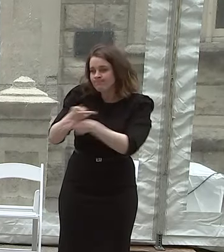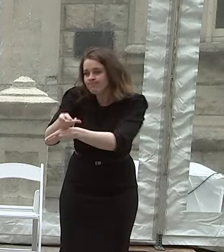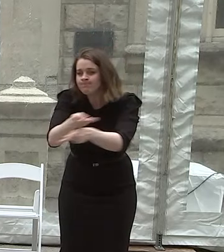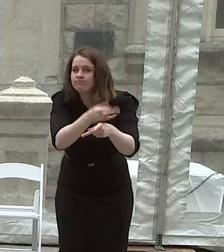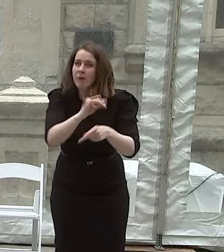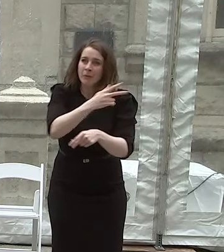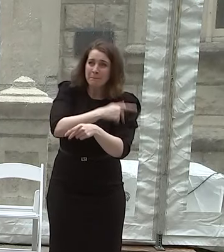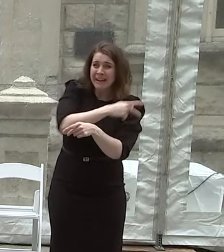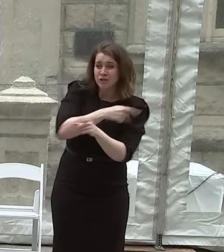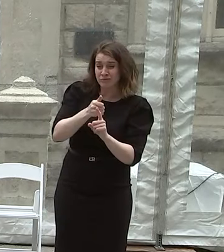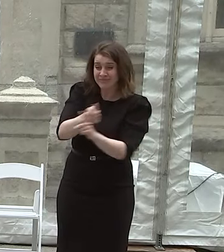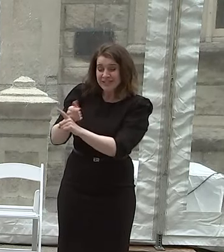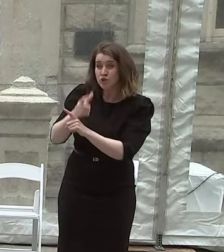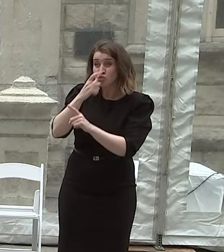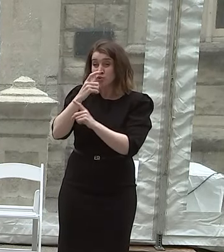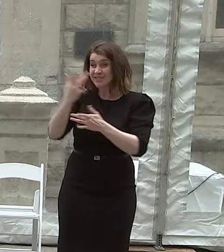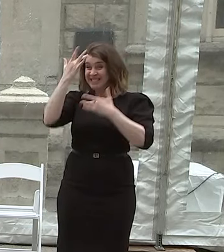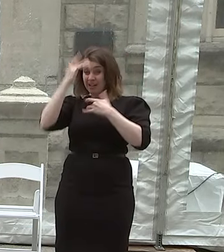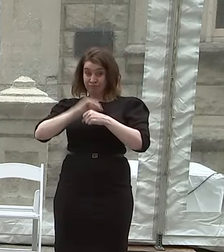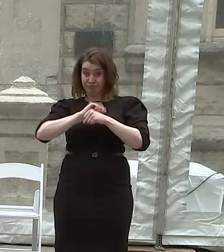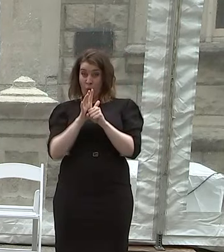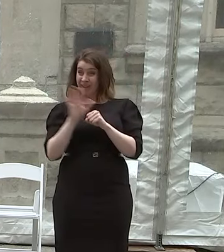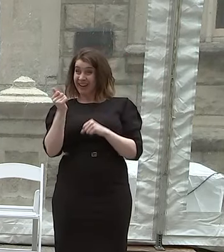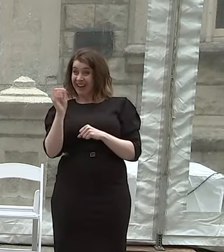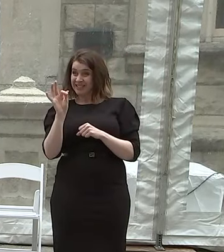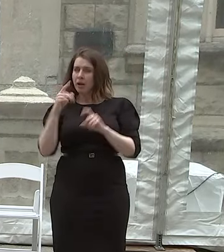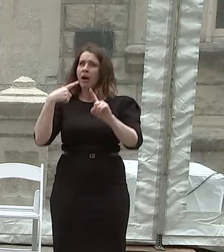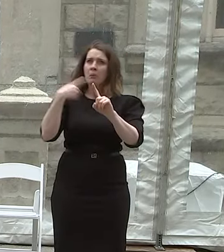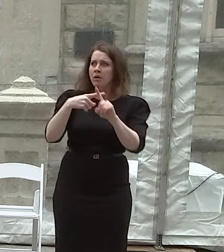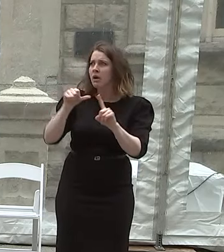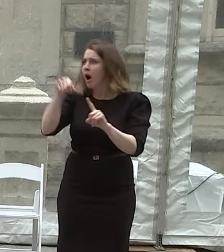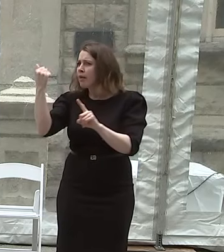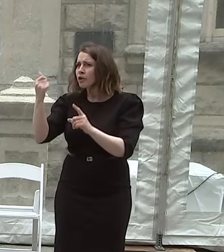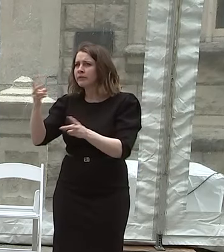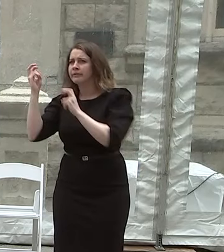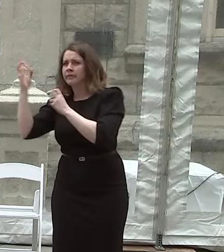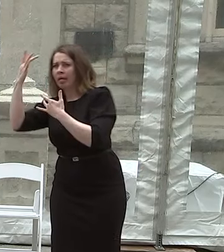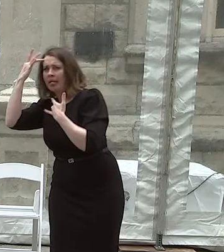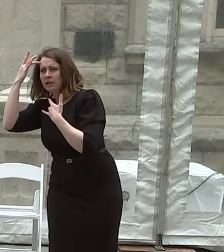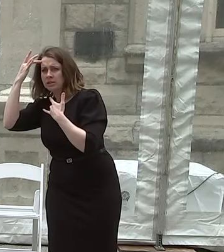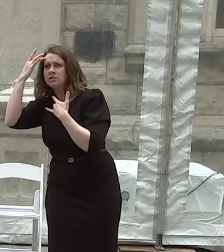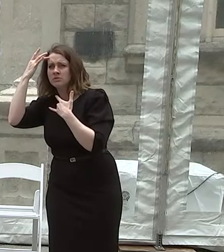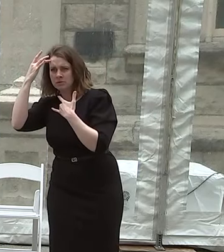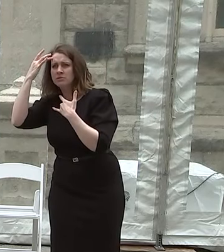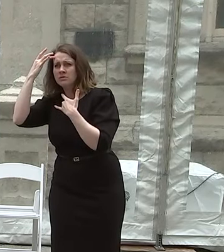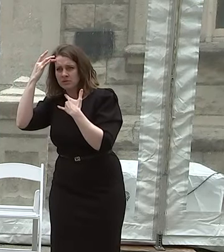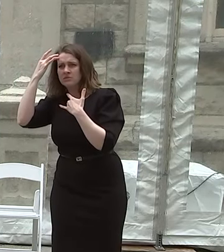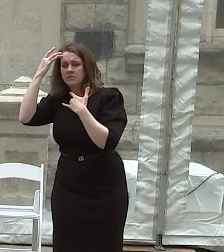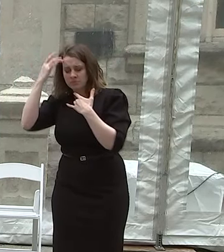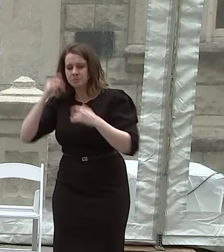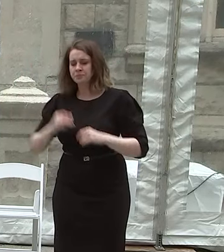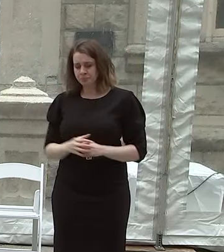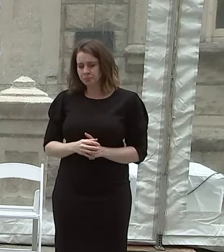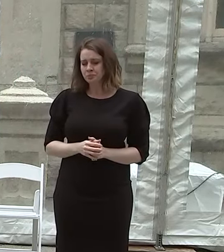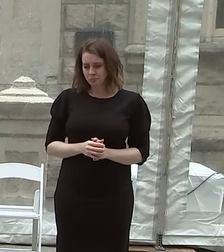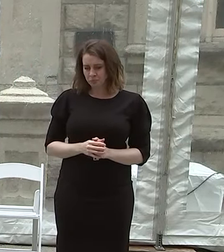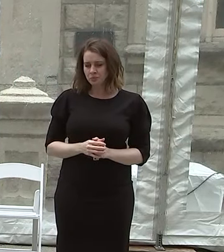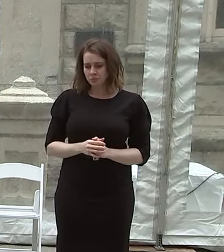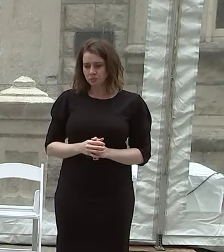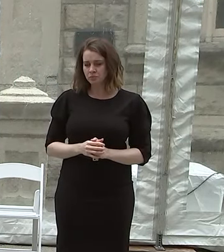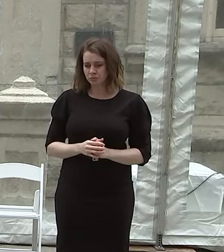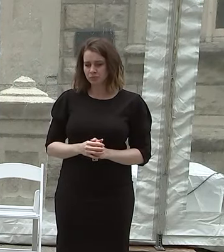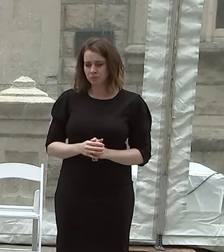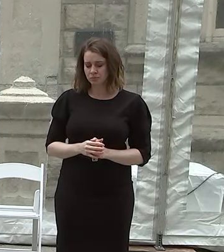not only suffering from COVID-19, but all the other things that we face every day in terms of compromises to our own health and